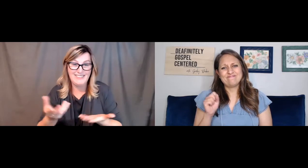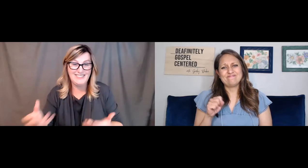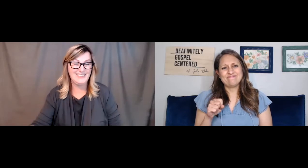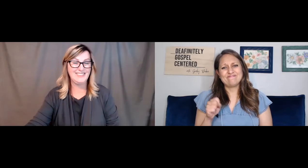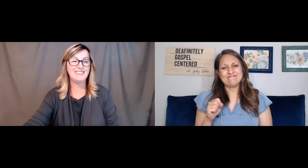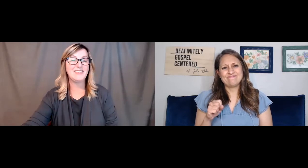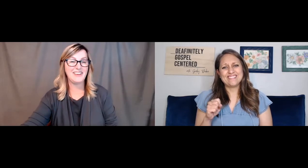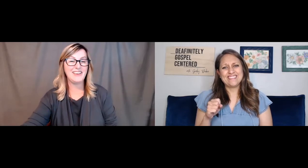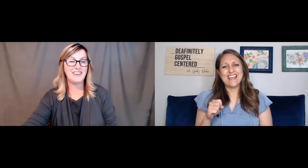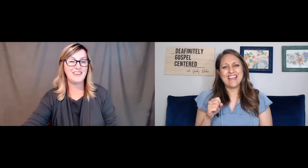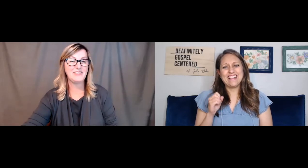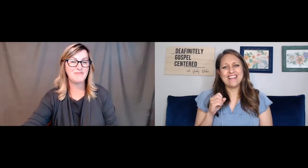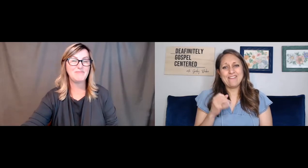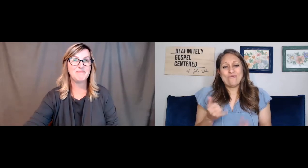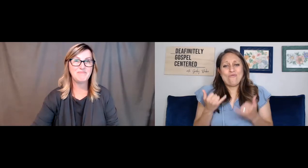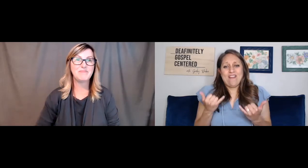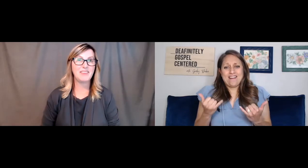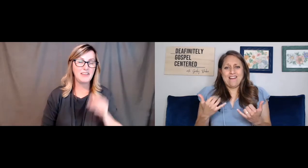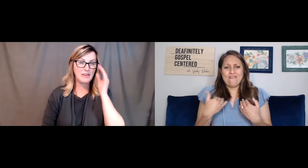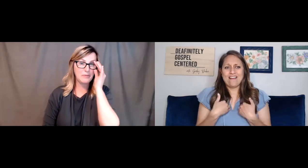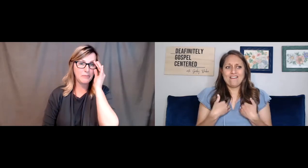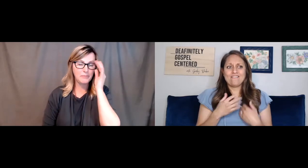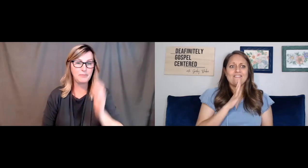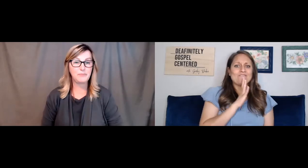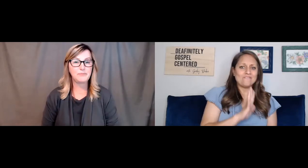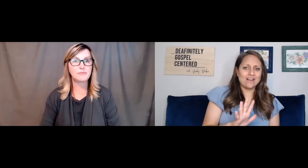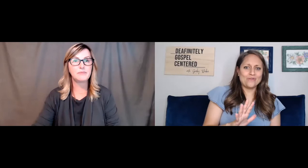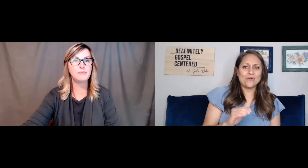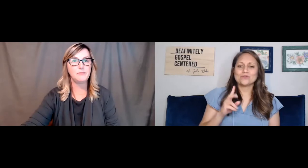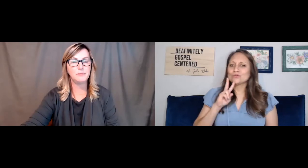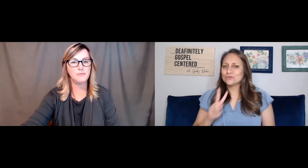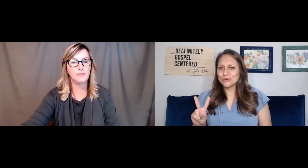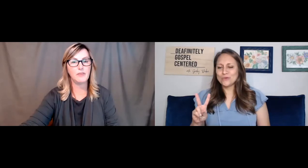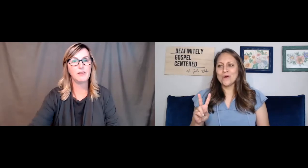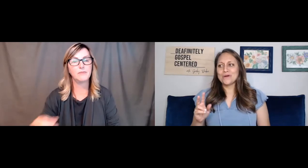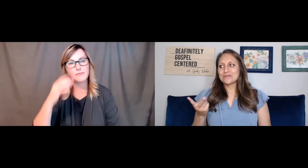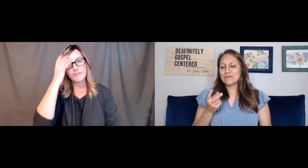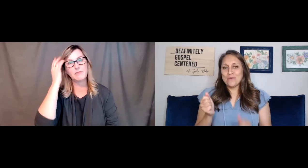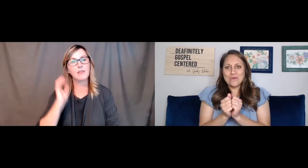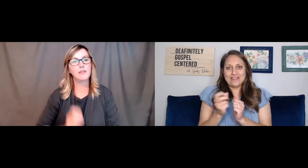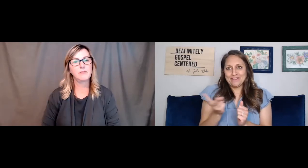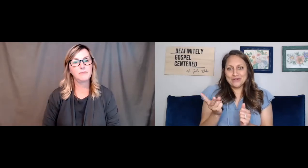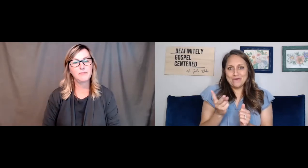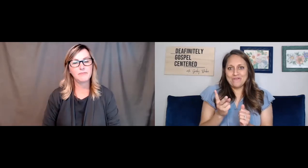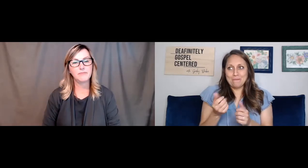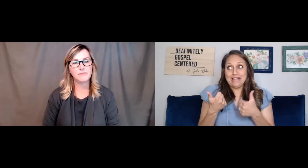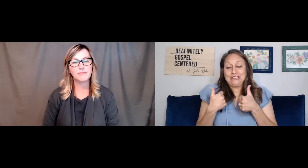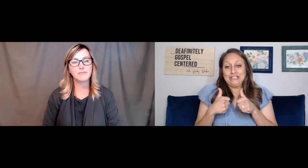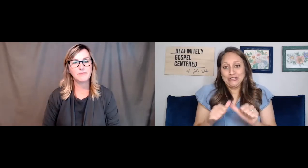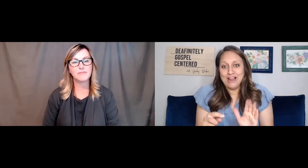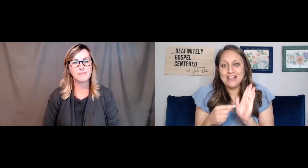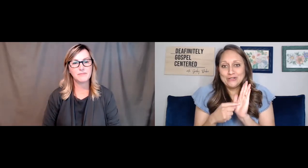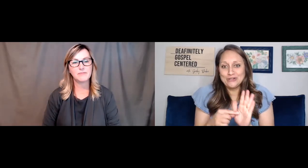up. Well, right now I have 2 boys that are 5 and 2,